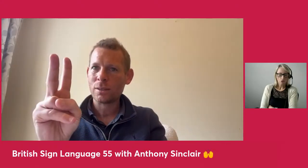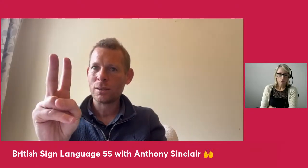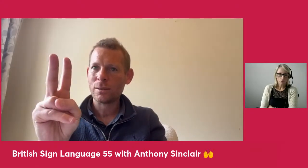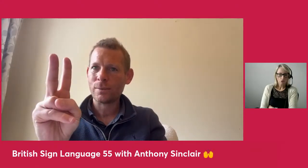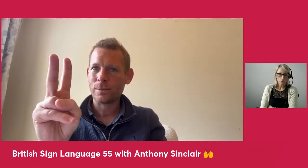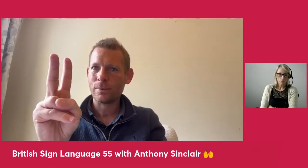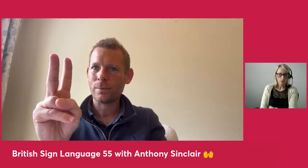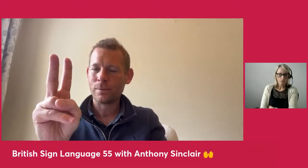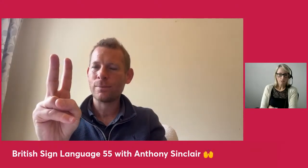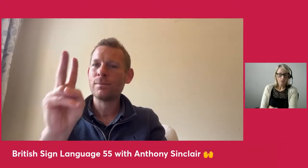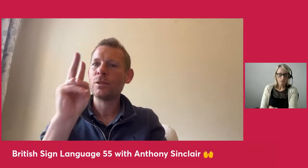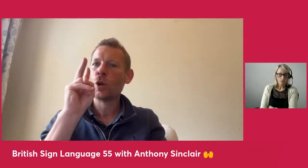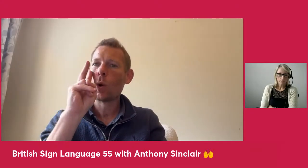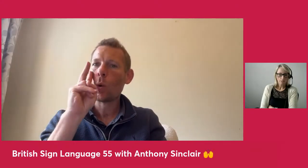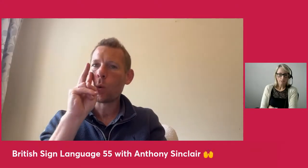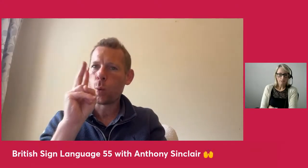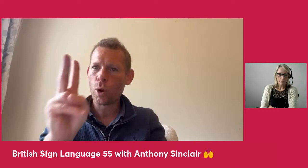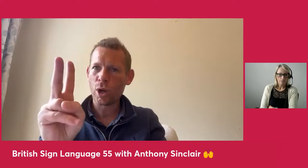watch.